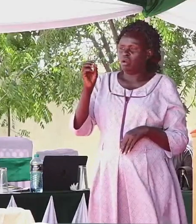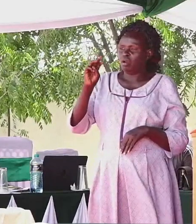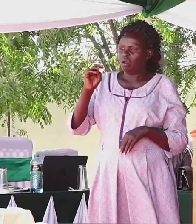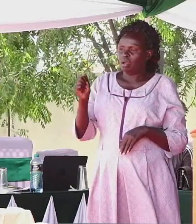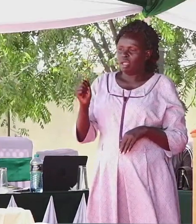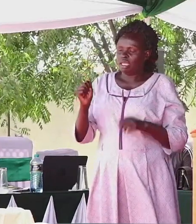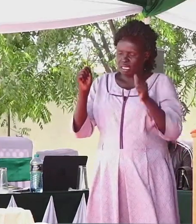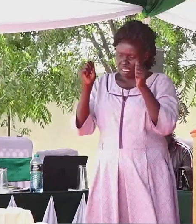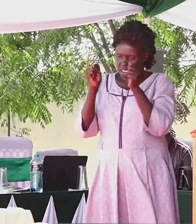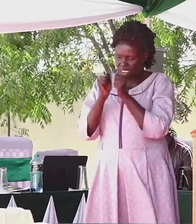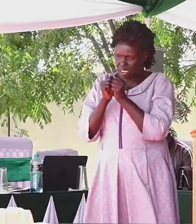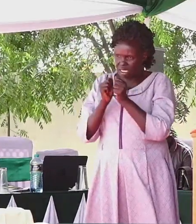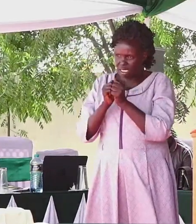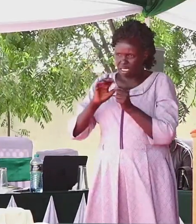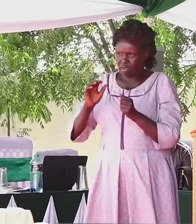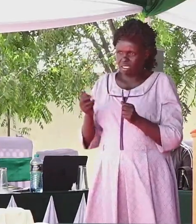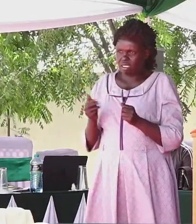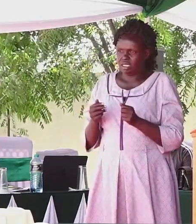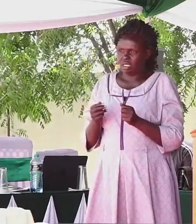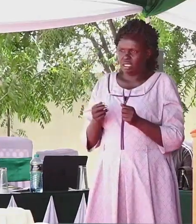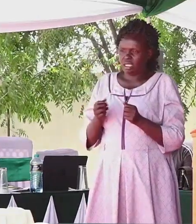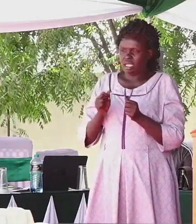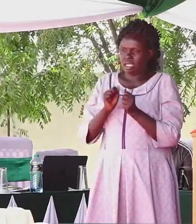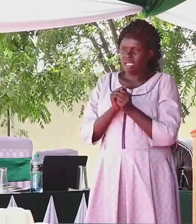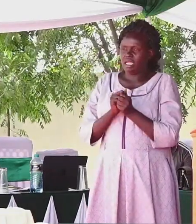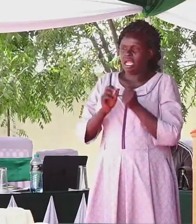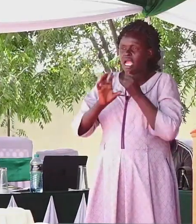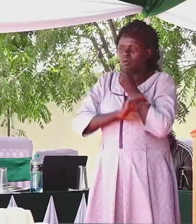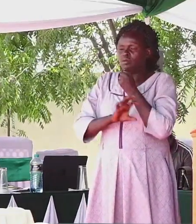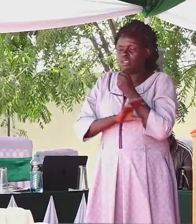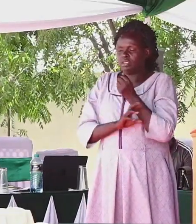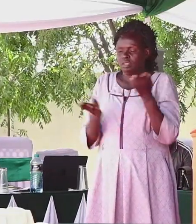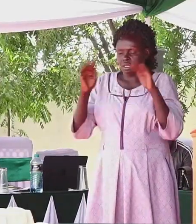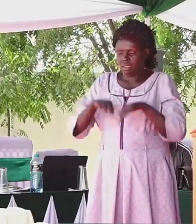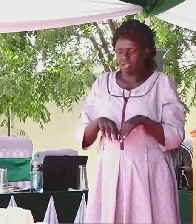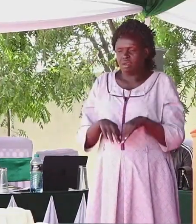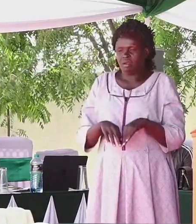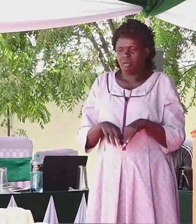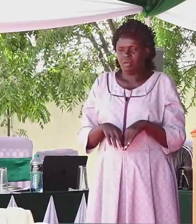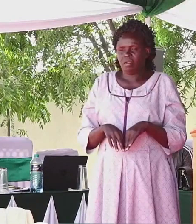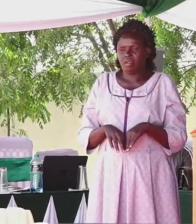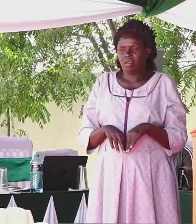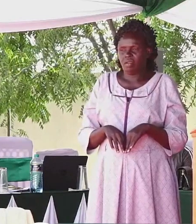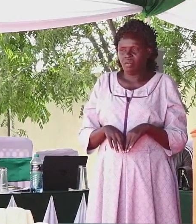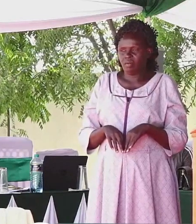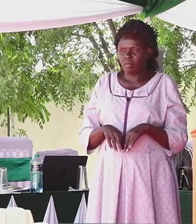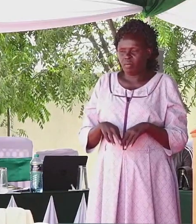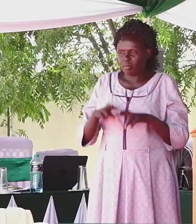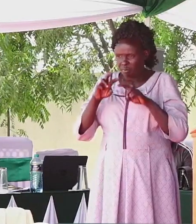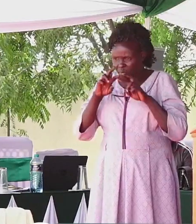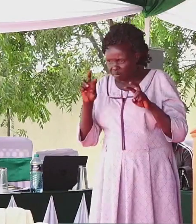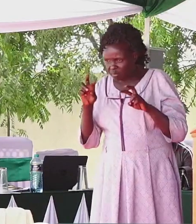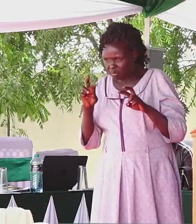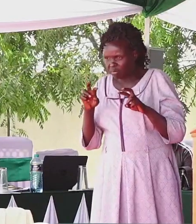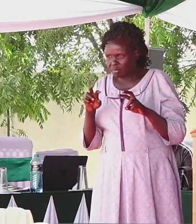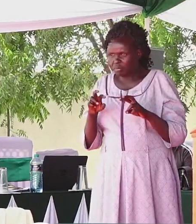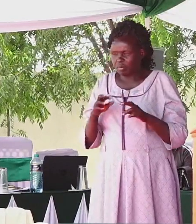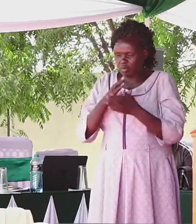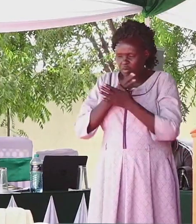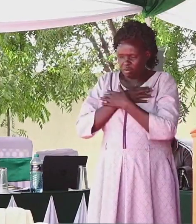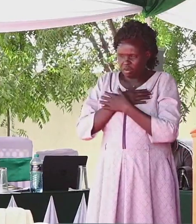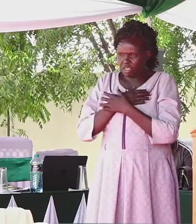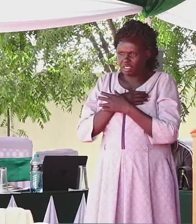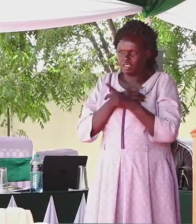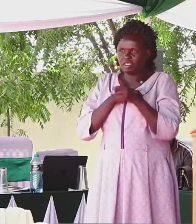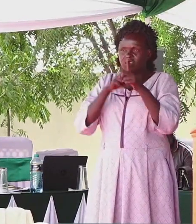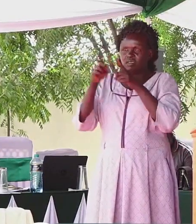have participated. I'll not repeat because she already did that. We recognize colleagues who have traveled